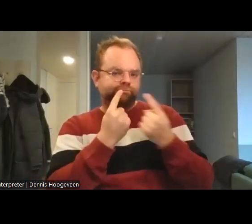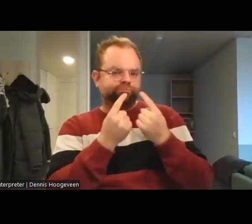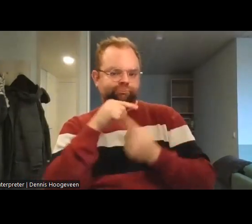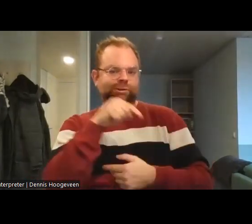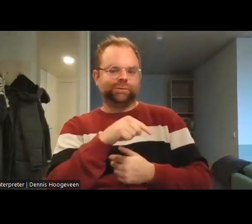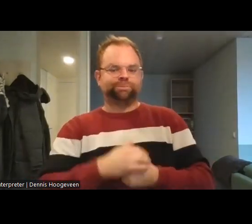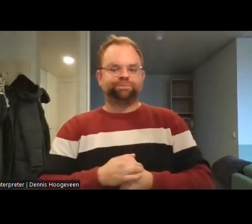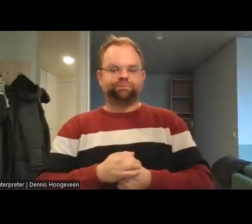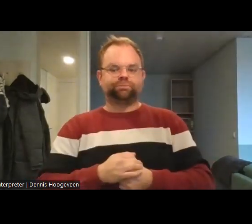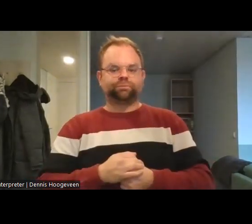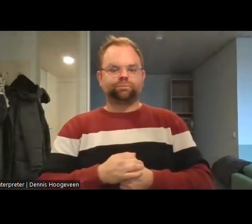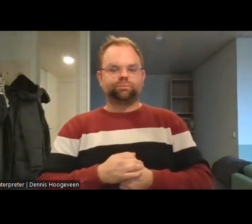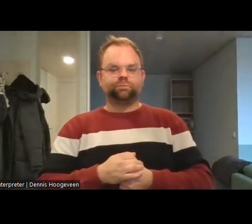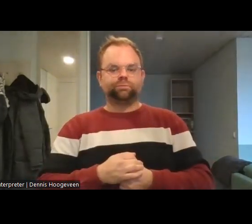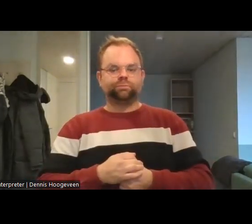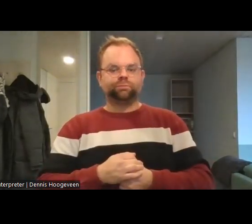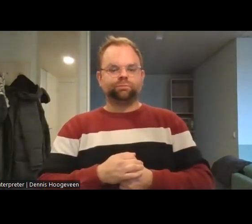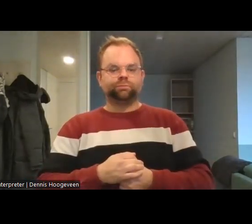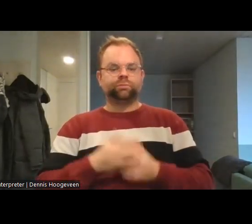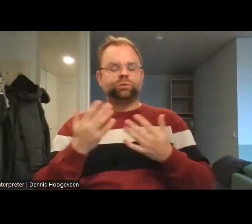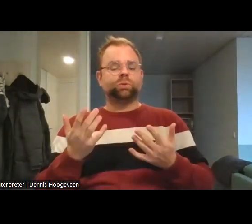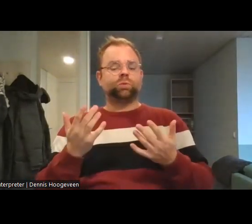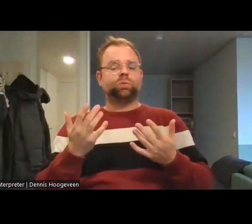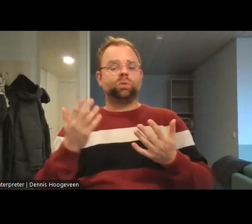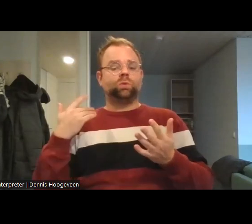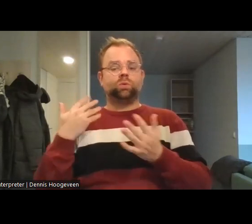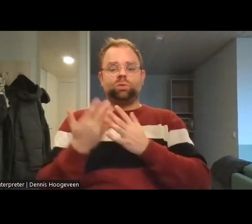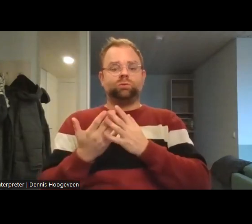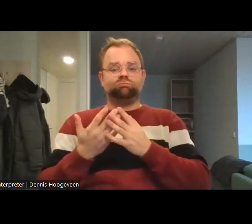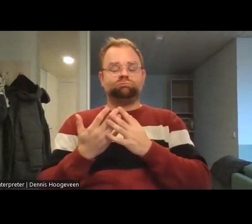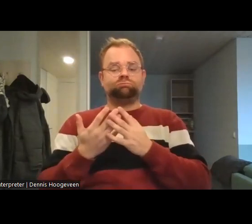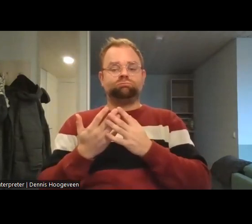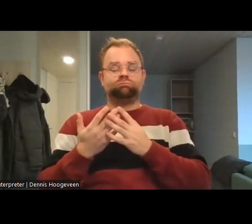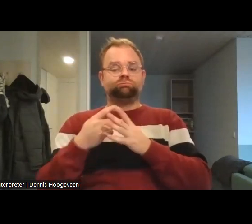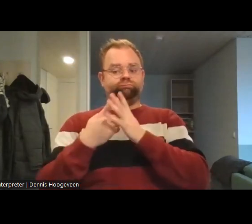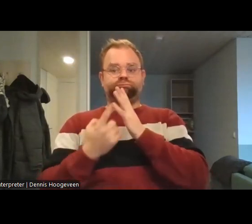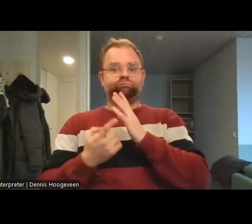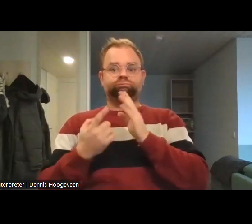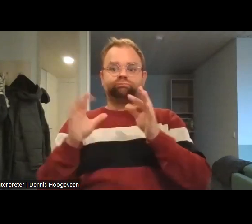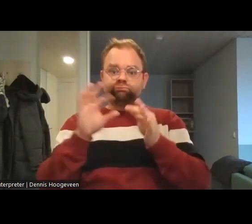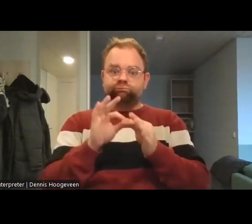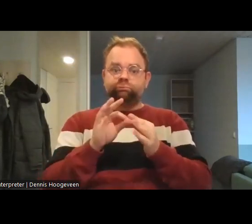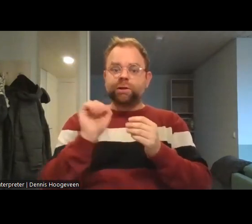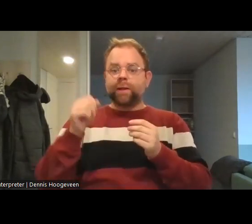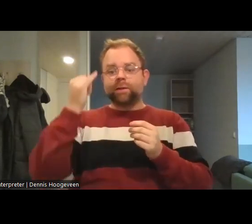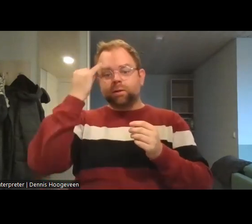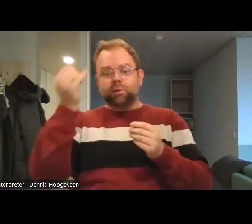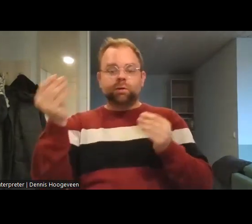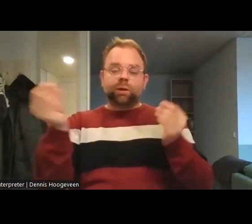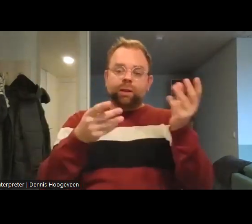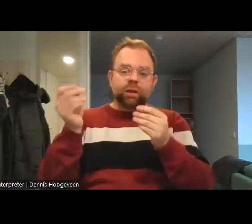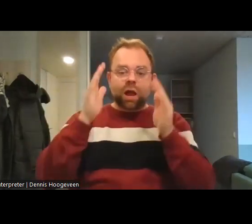attention, resources, collaboration in the coming year. But we circulated with